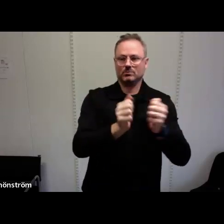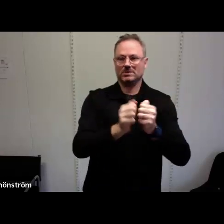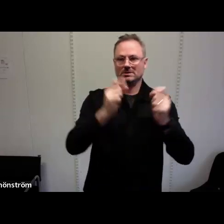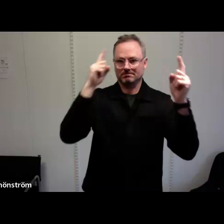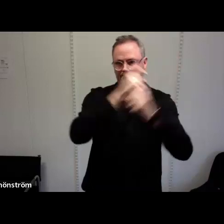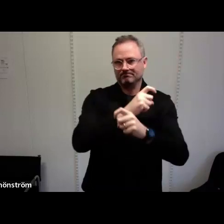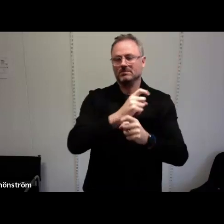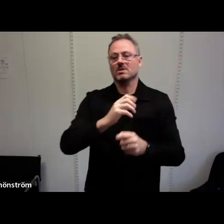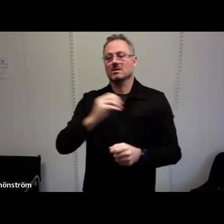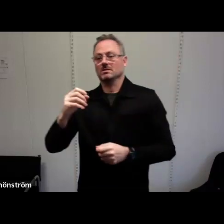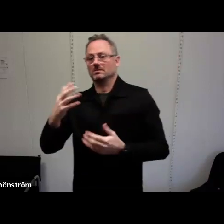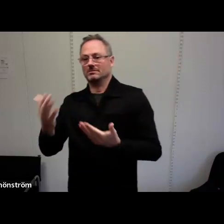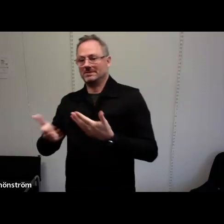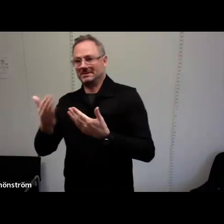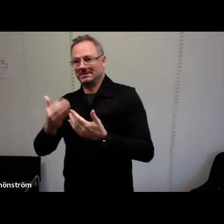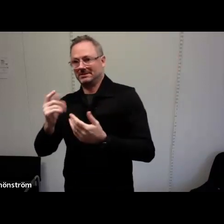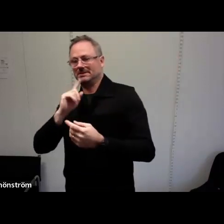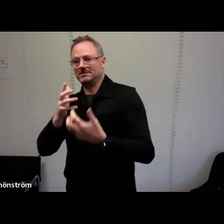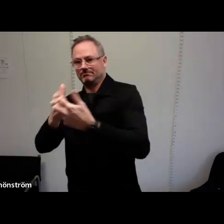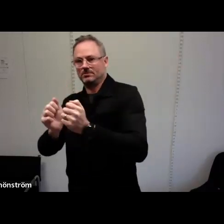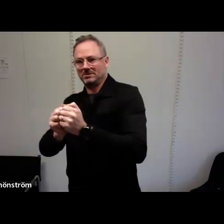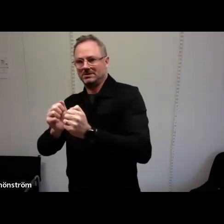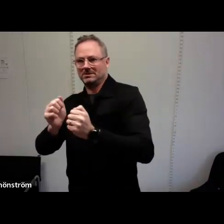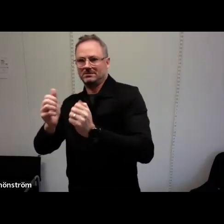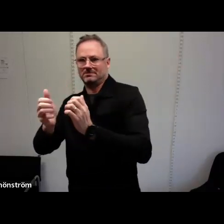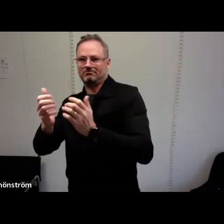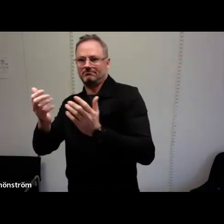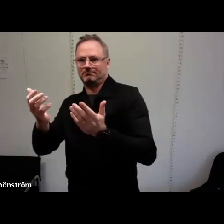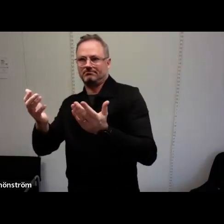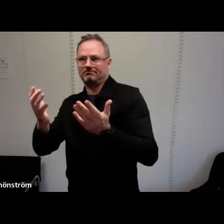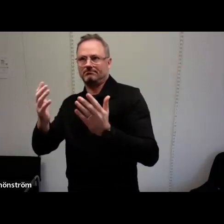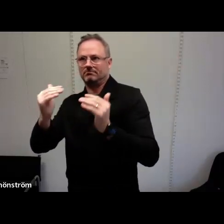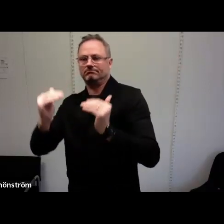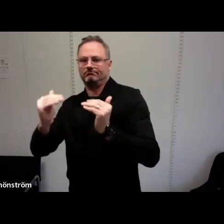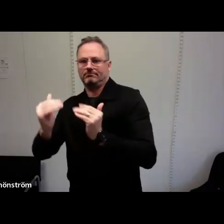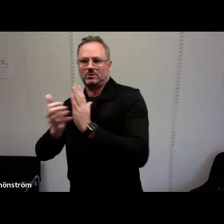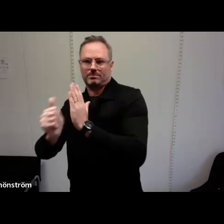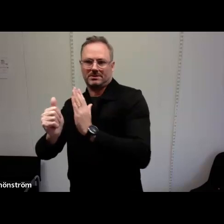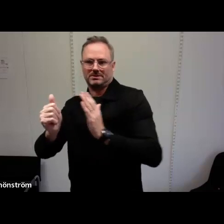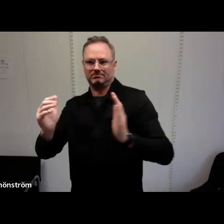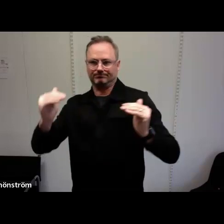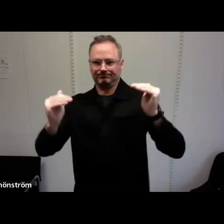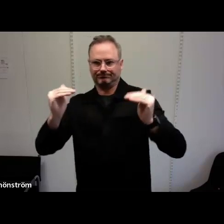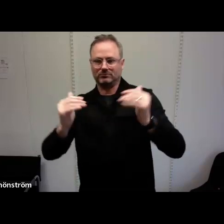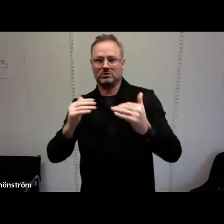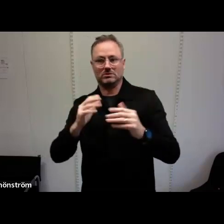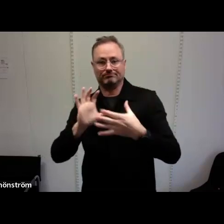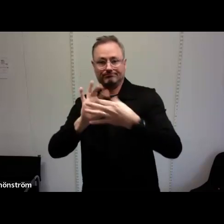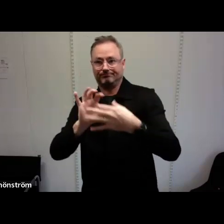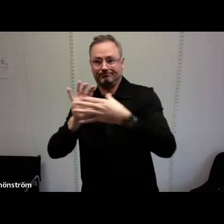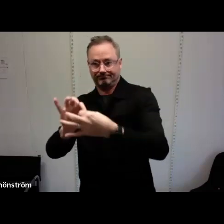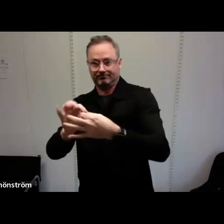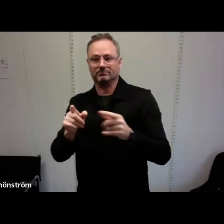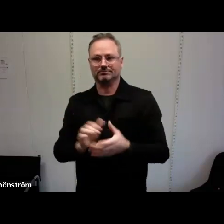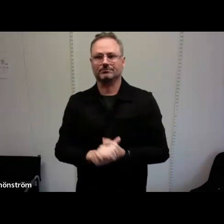So if we have a complex sentence versus an easy sentence or an easier sentence, the